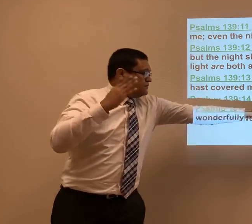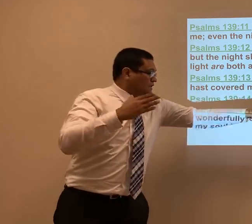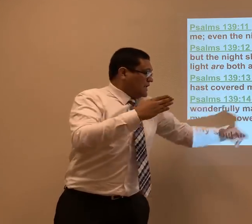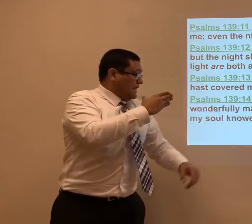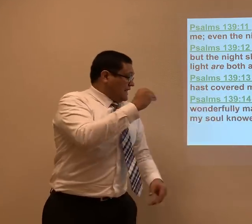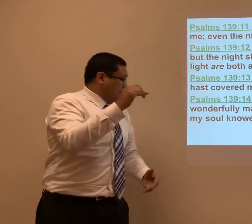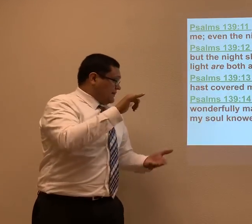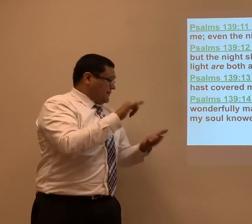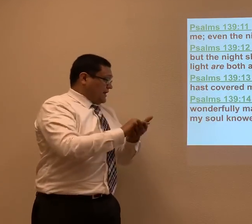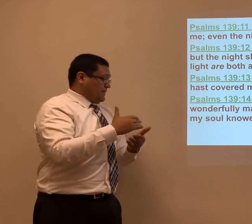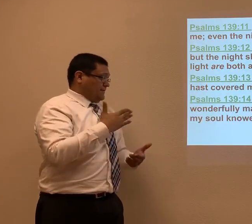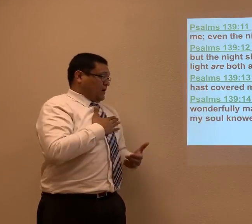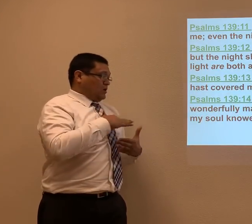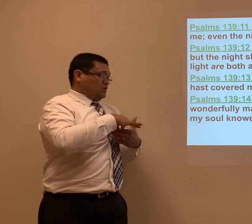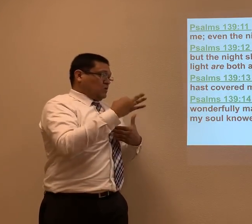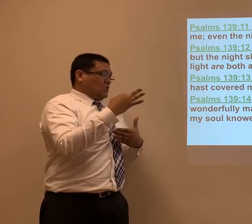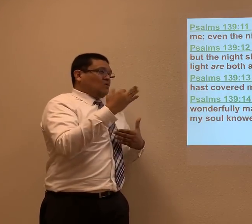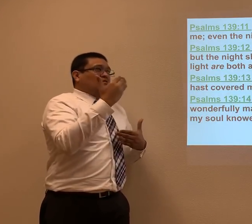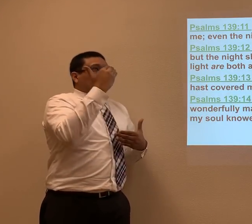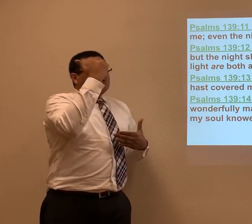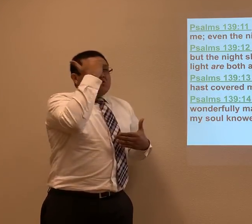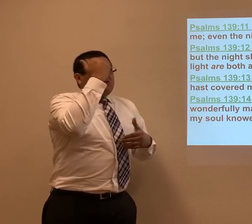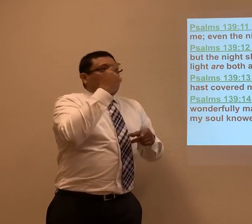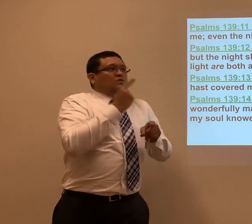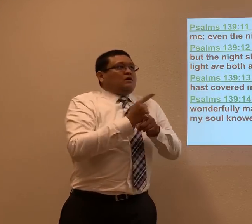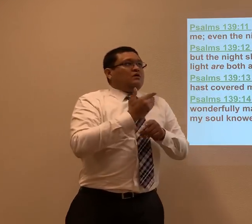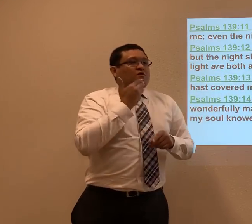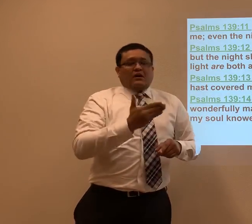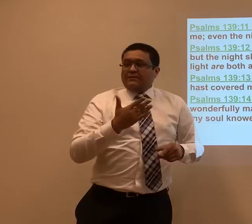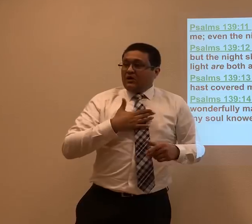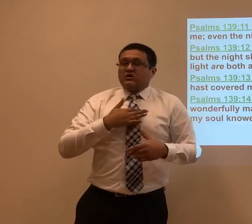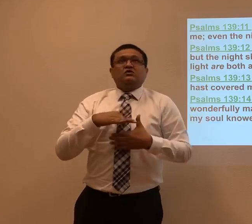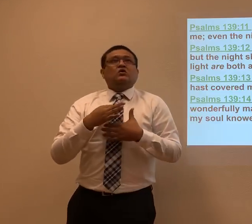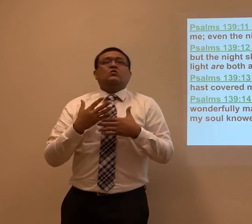marvelous are thy works, and that my soul knoweth right well.